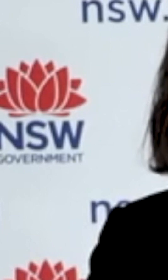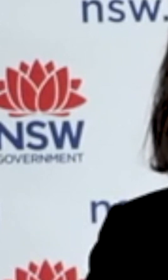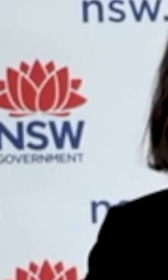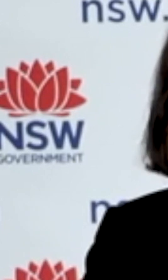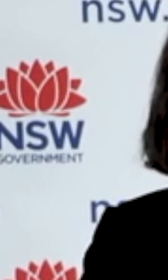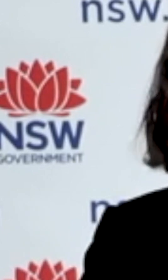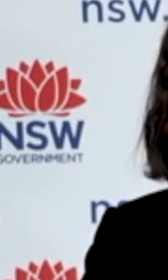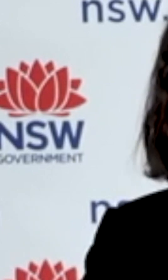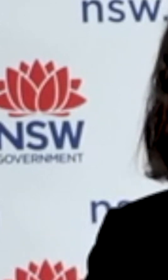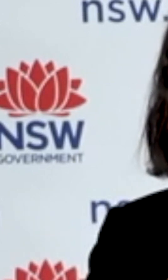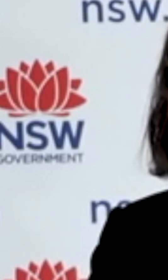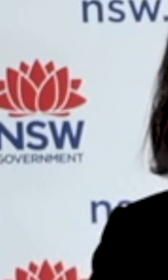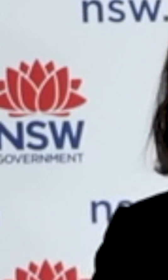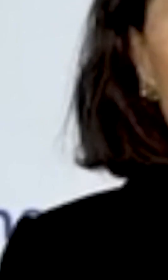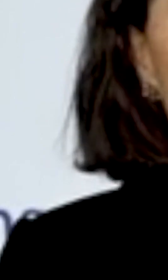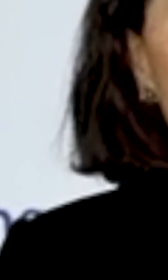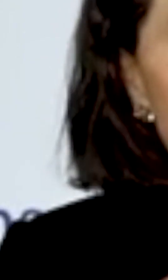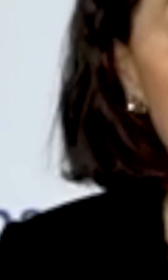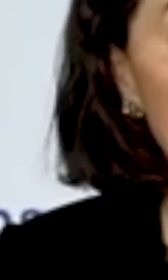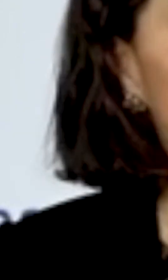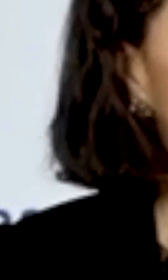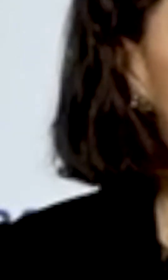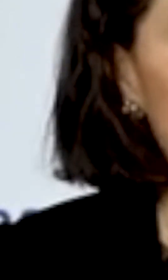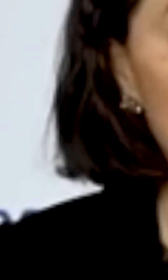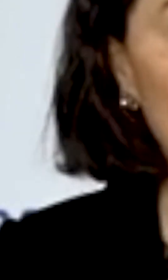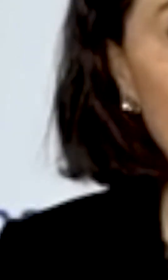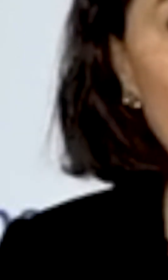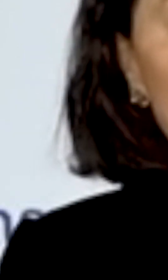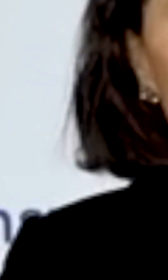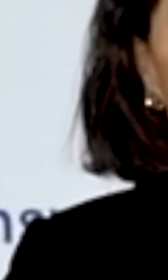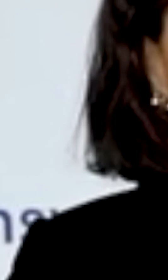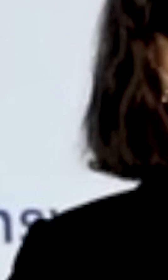figure, when it's updated, we'll be happy to release. The most recent figure I had for rate of